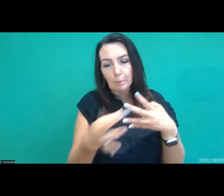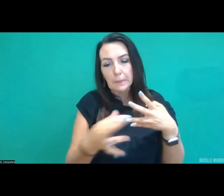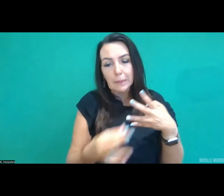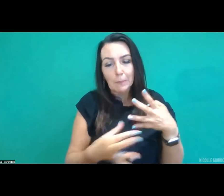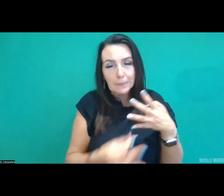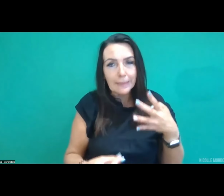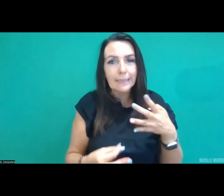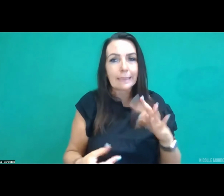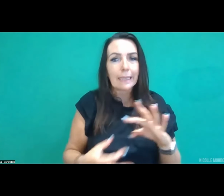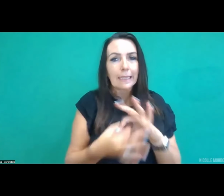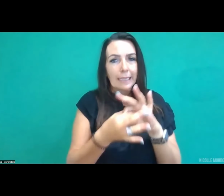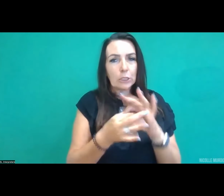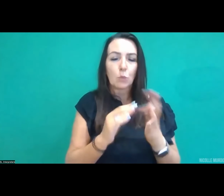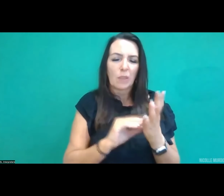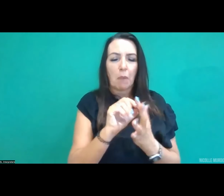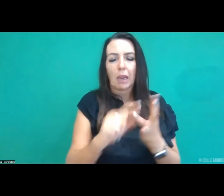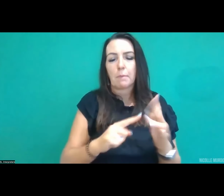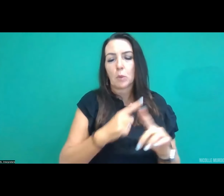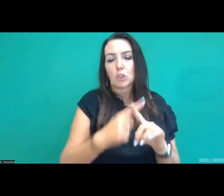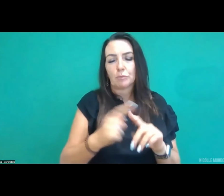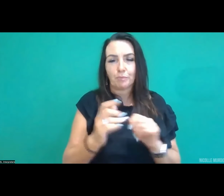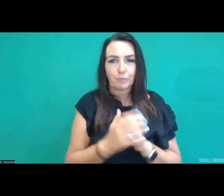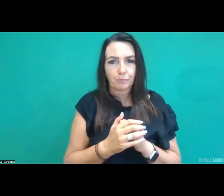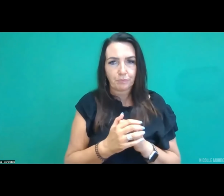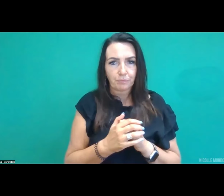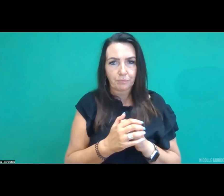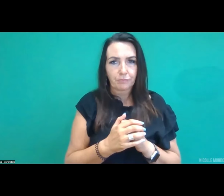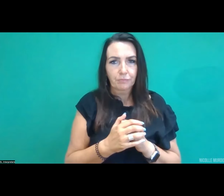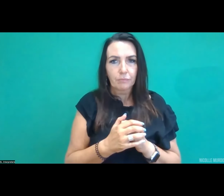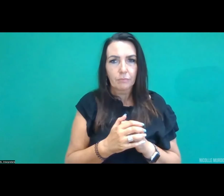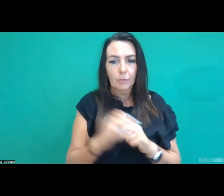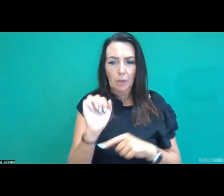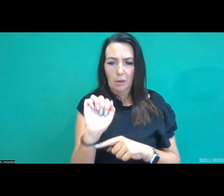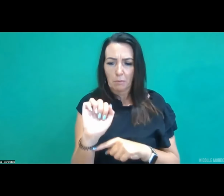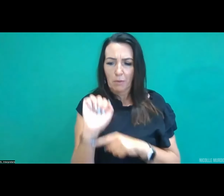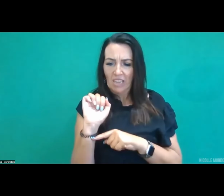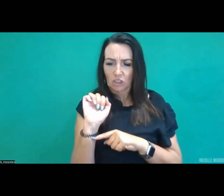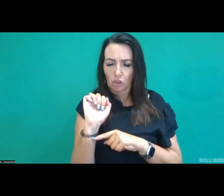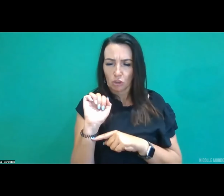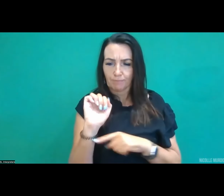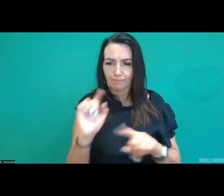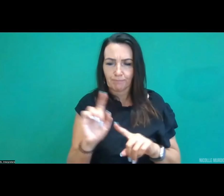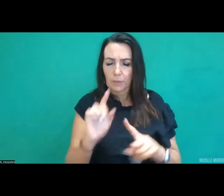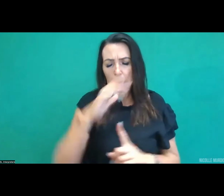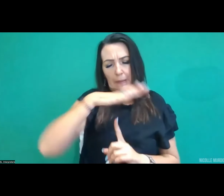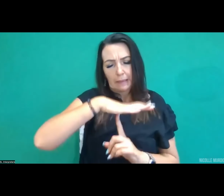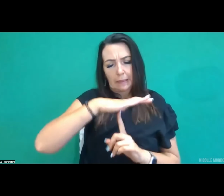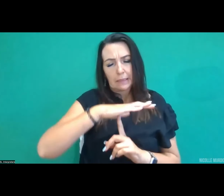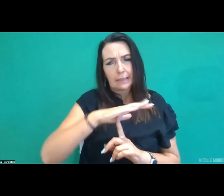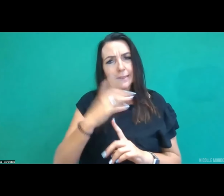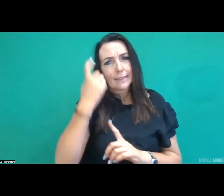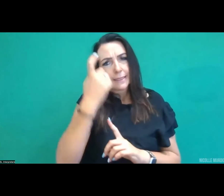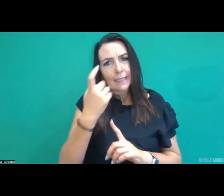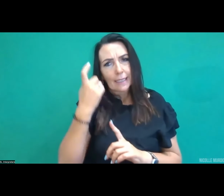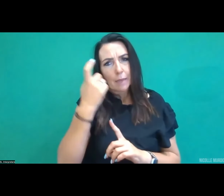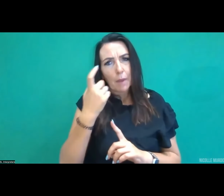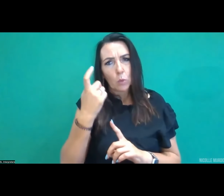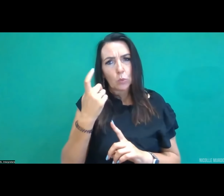with monkeypox. And when we're talking about prevention, I think it's really, really important to think about some of those symptoms.